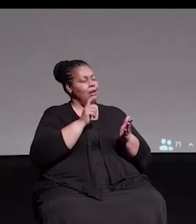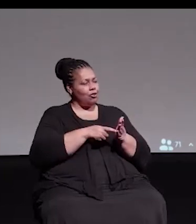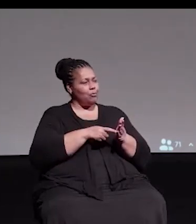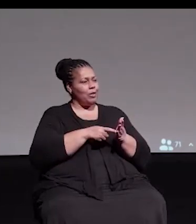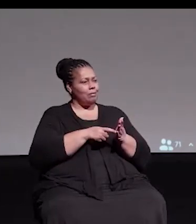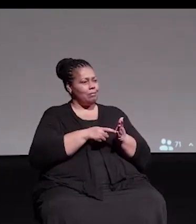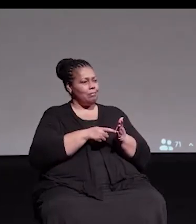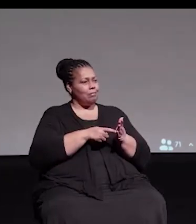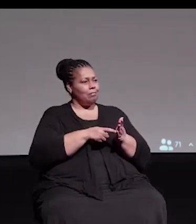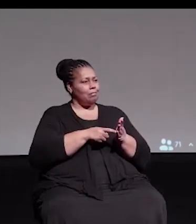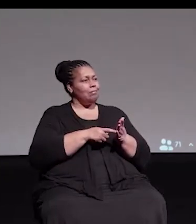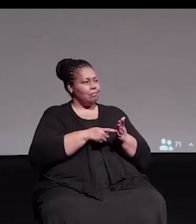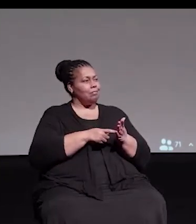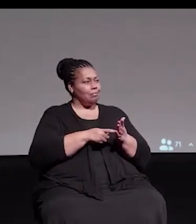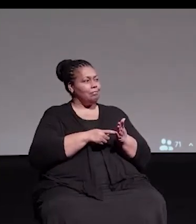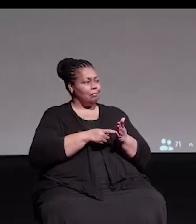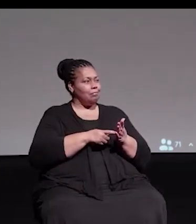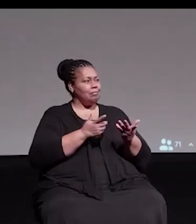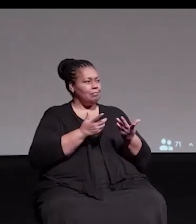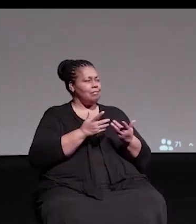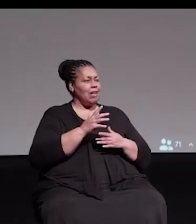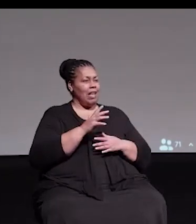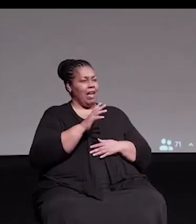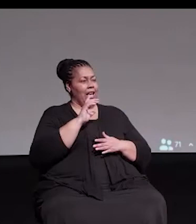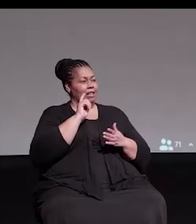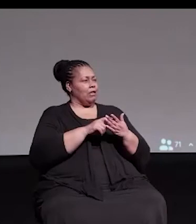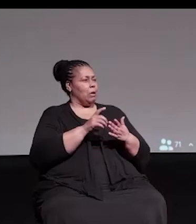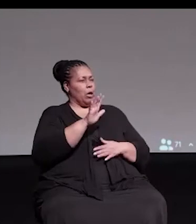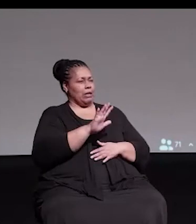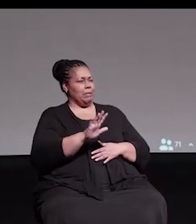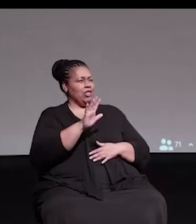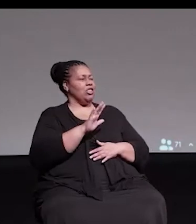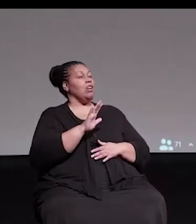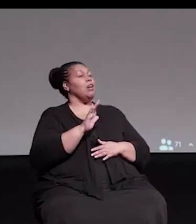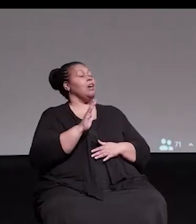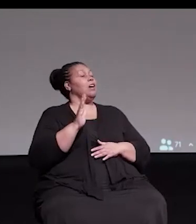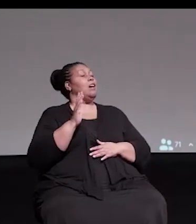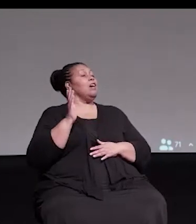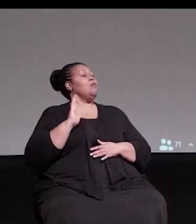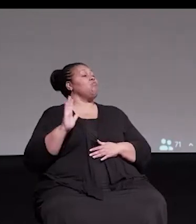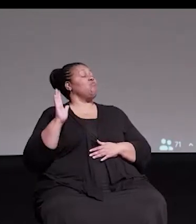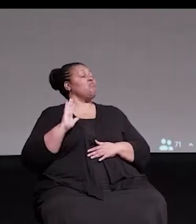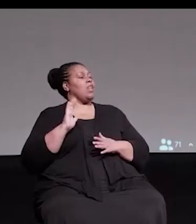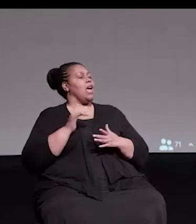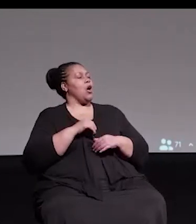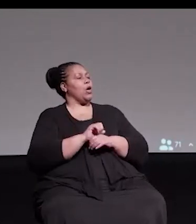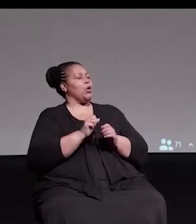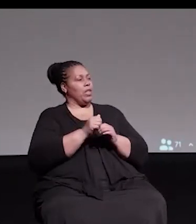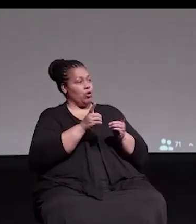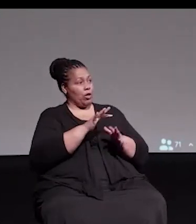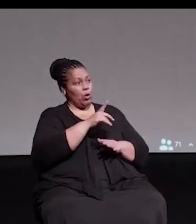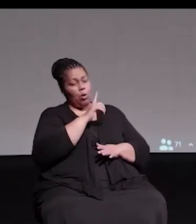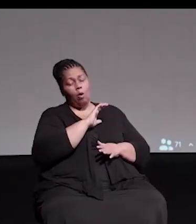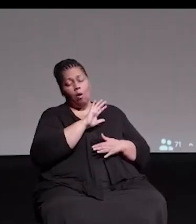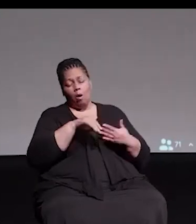But another approximation, I was talking to someone earlier today, is I worked with a director that in all his films,